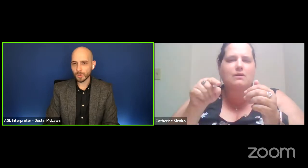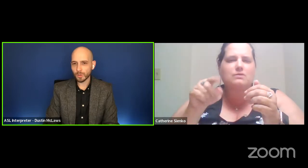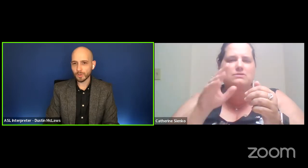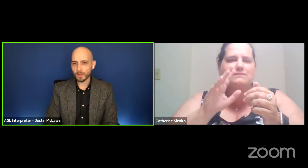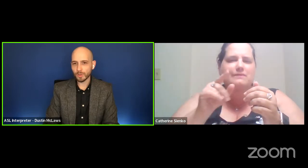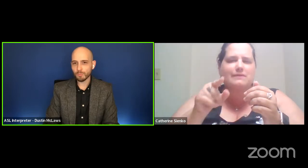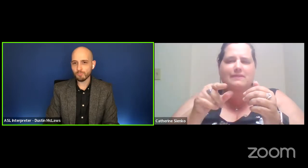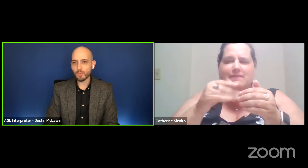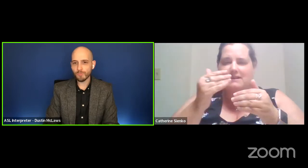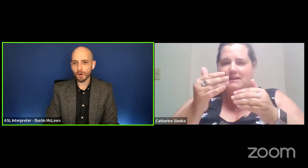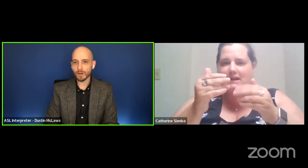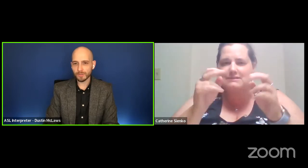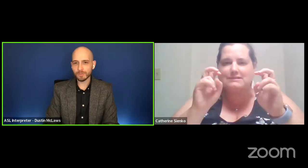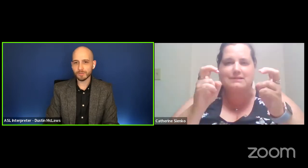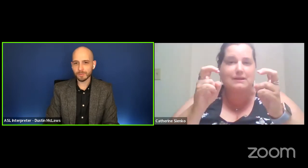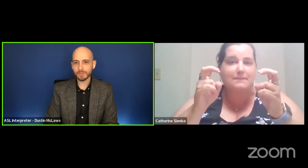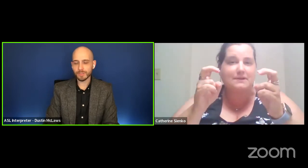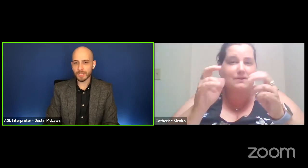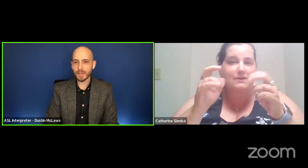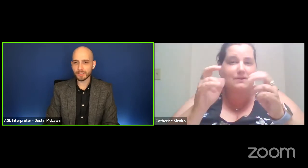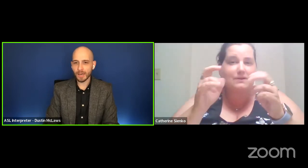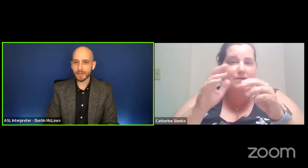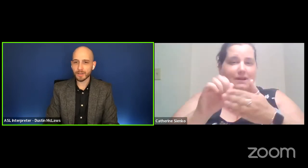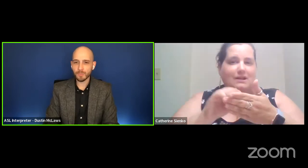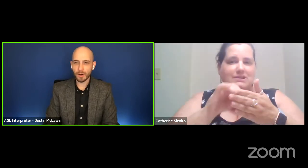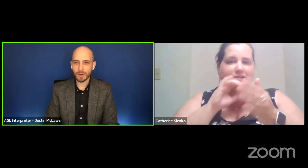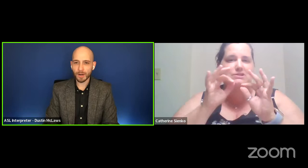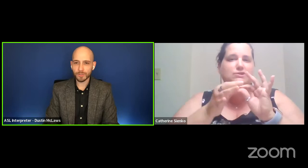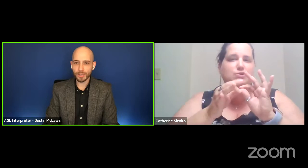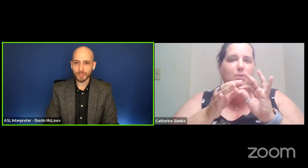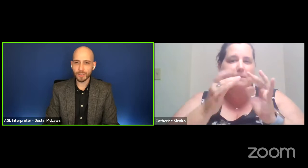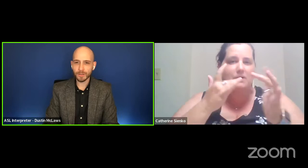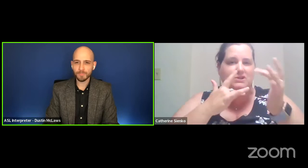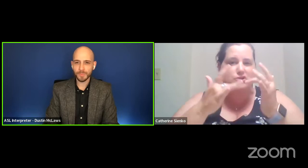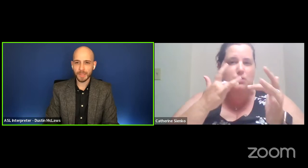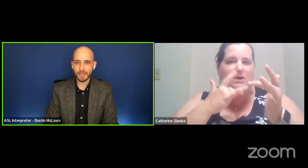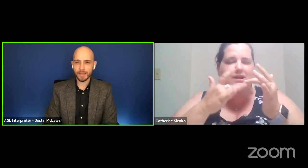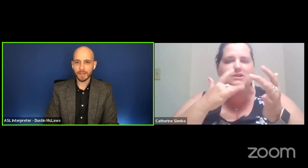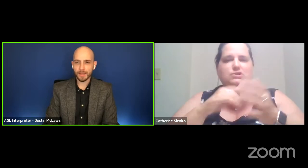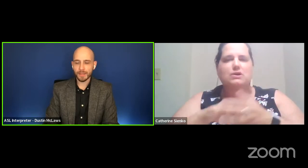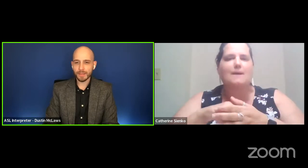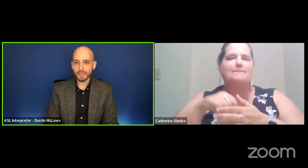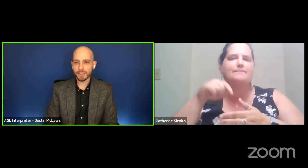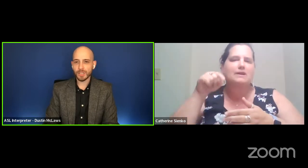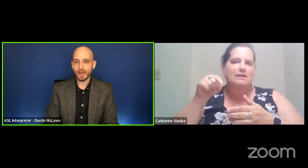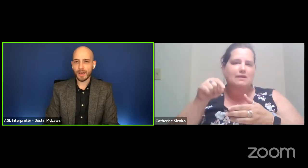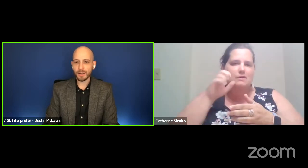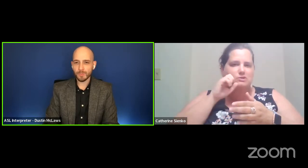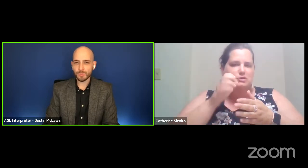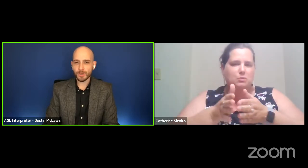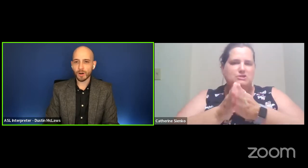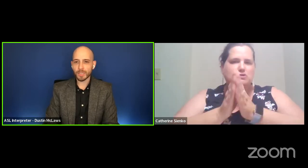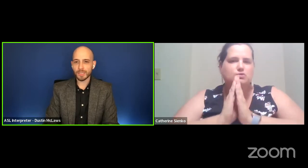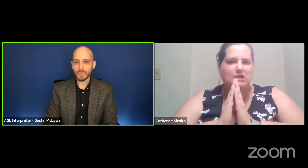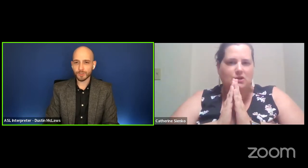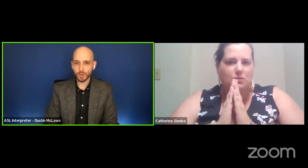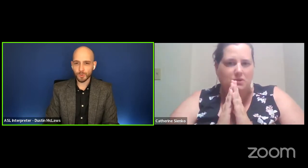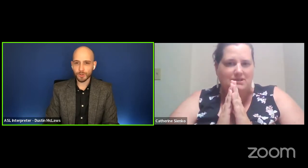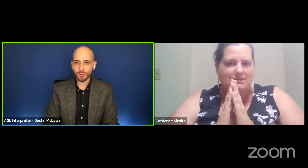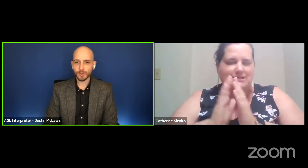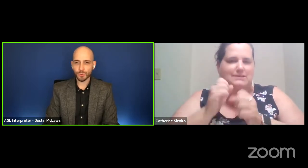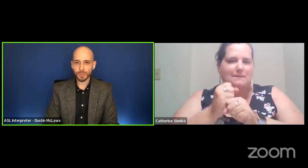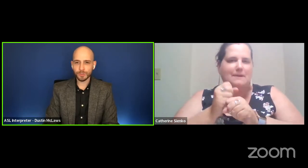we will move on to the next item on our agenda. This agenda item is regarding